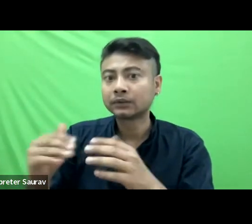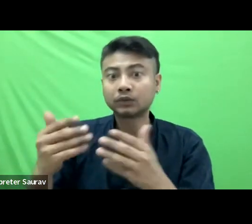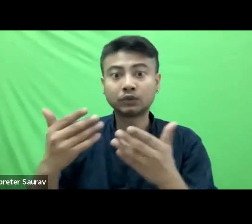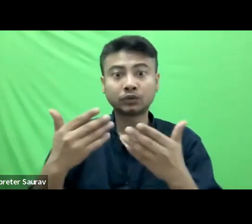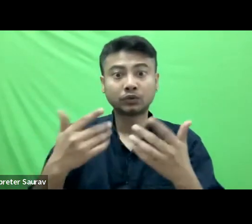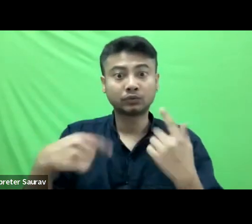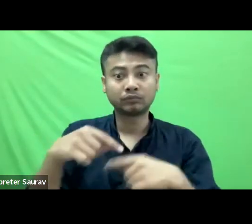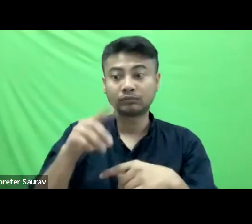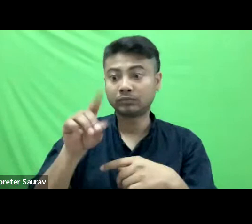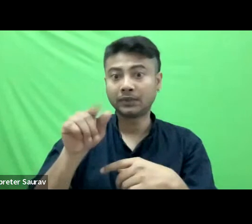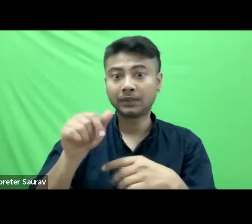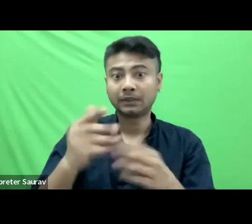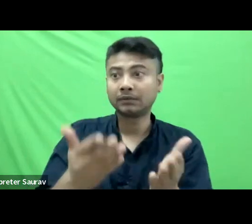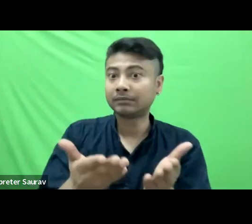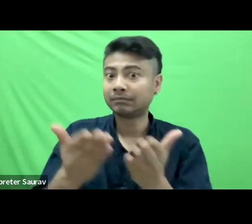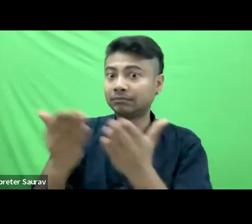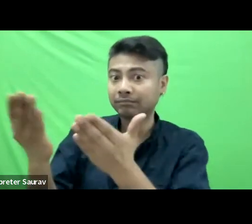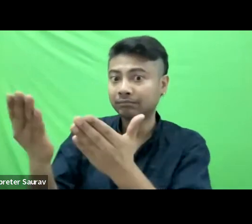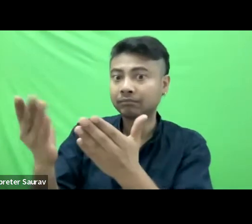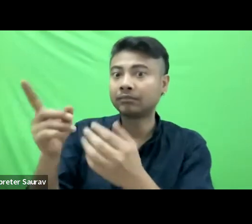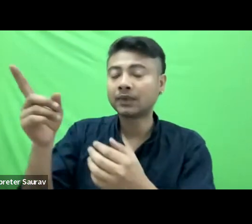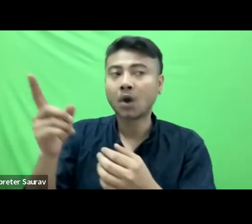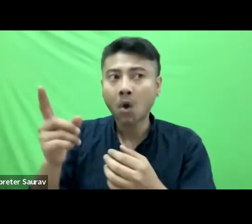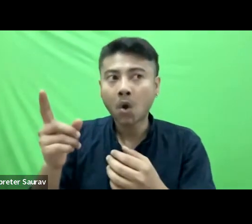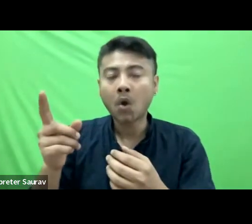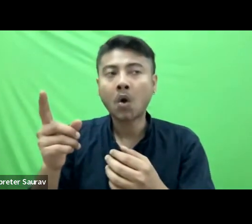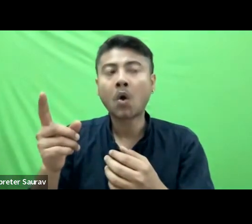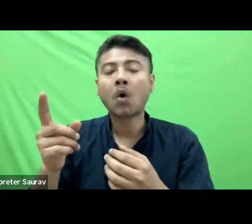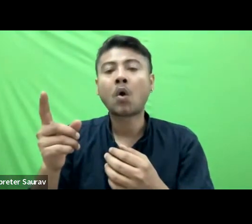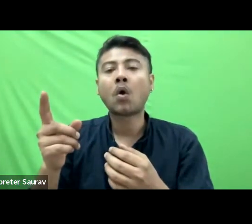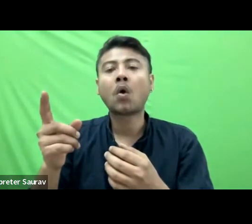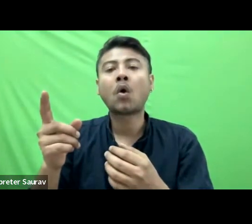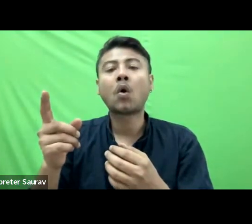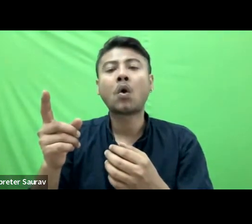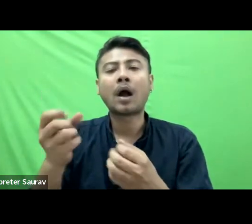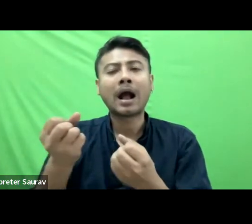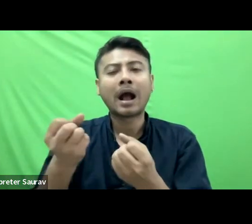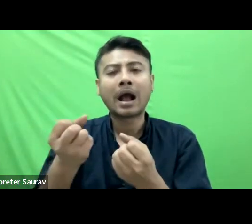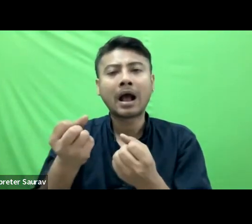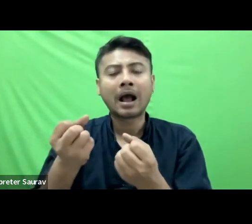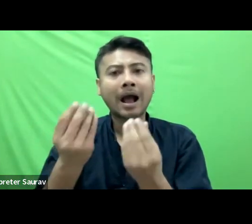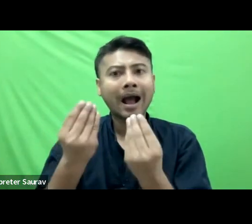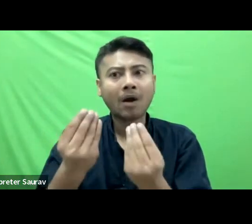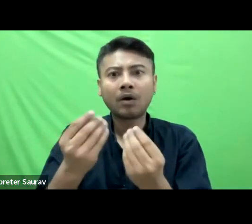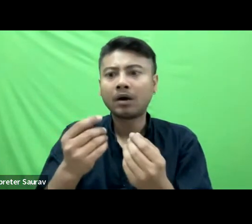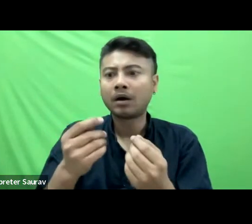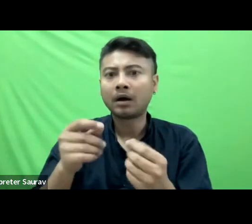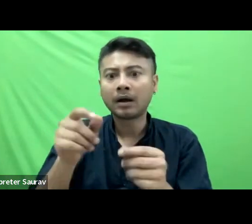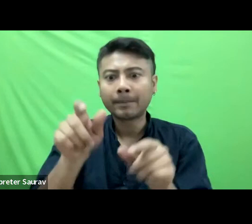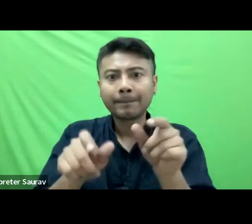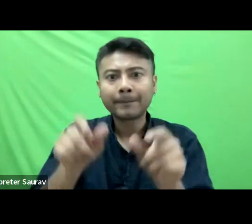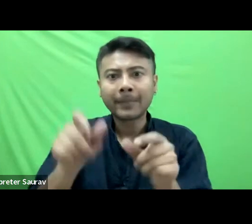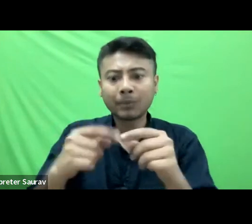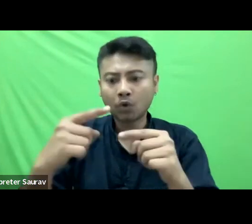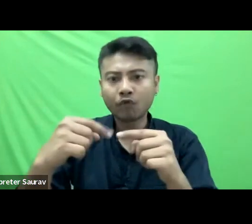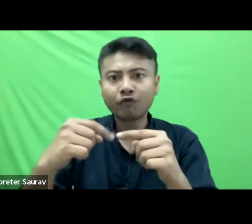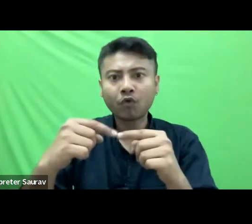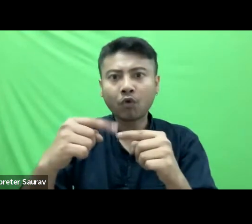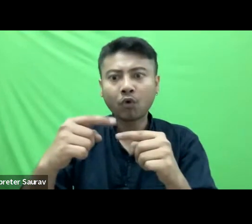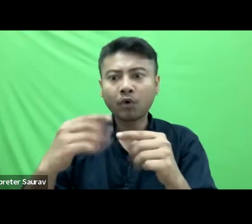the government in double checking the number of eligible voters for an election. In the case of